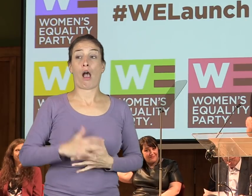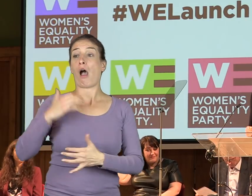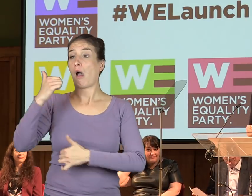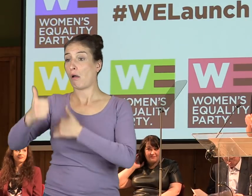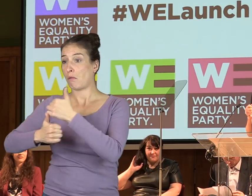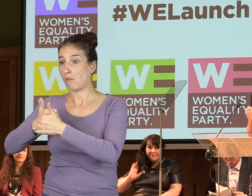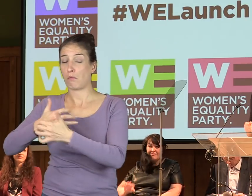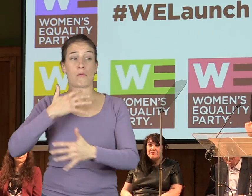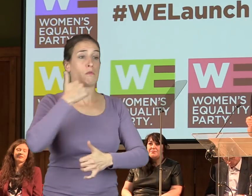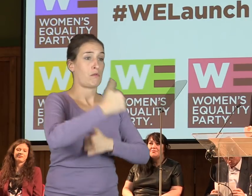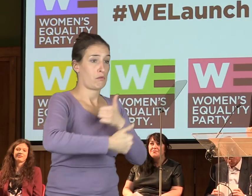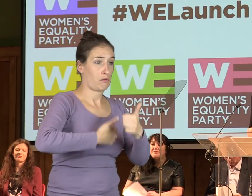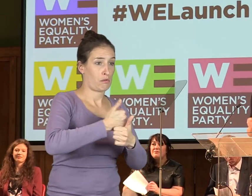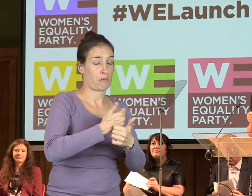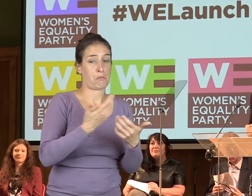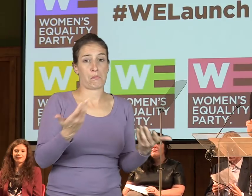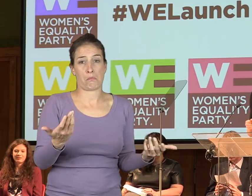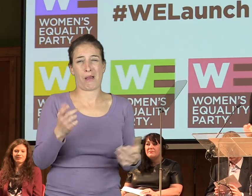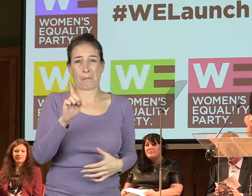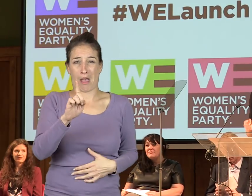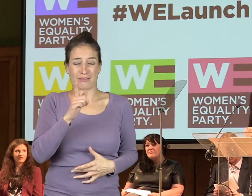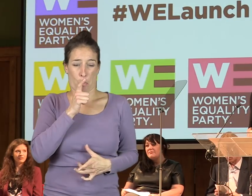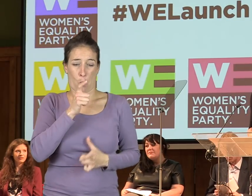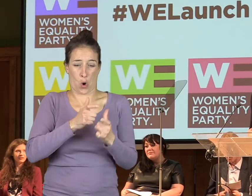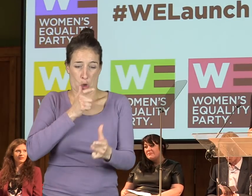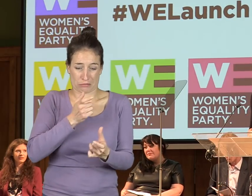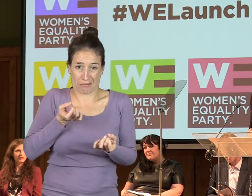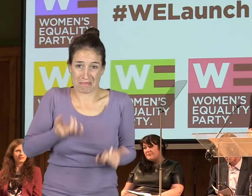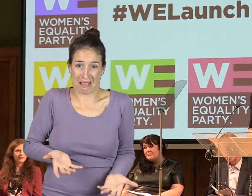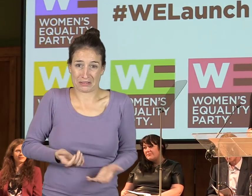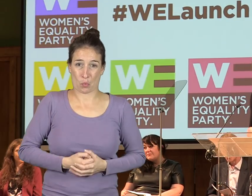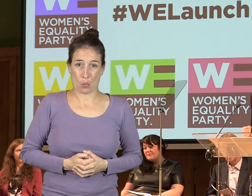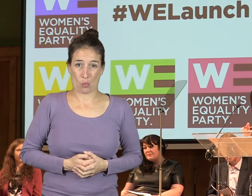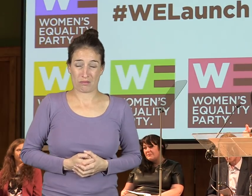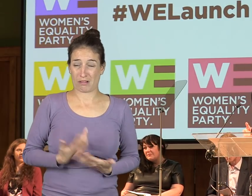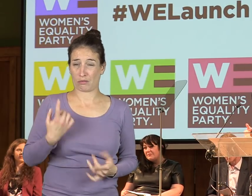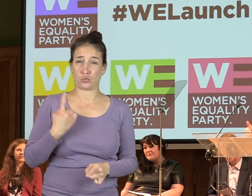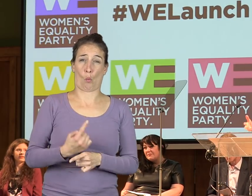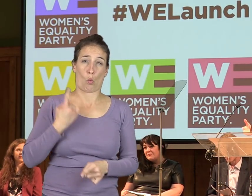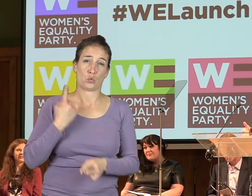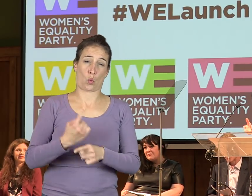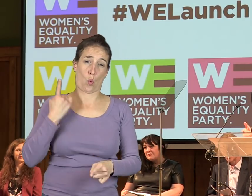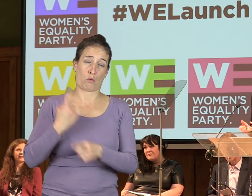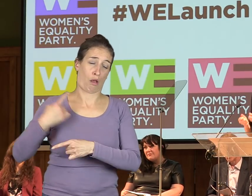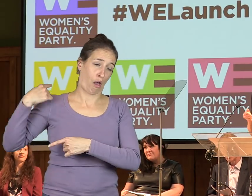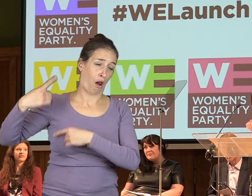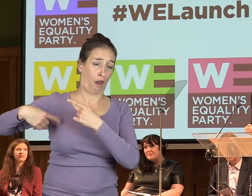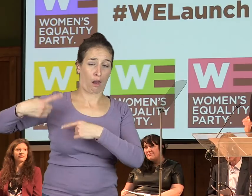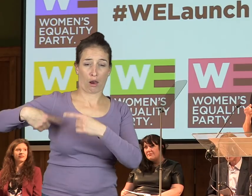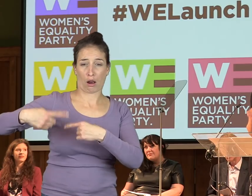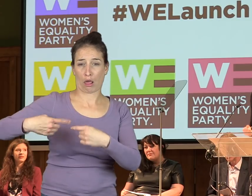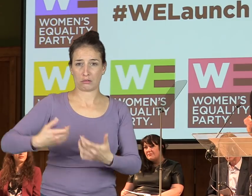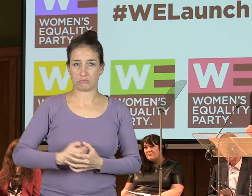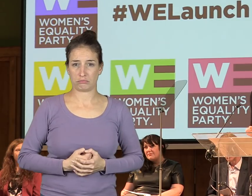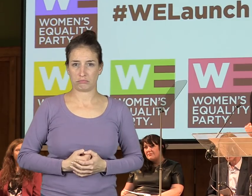They've been talking about delivering equality for far too long. It seems to me they're more interested in claiming the right